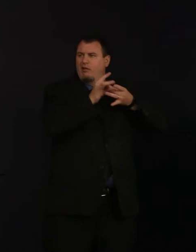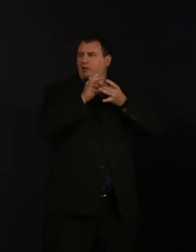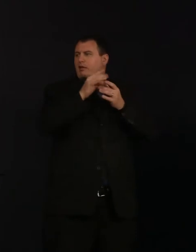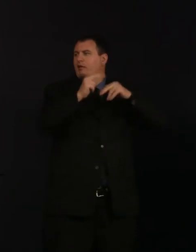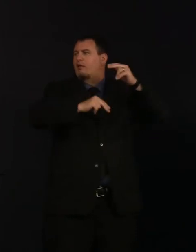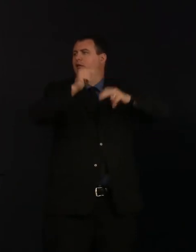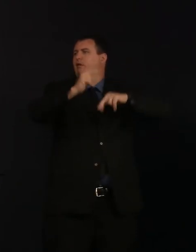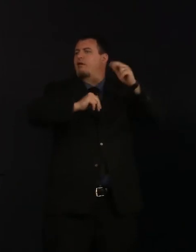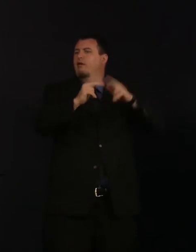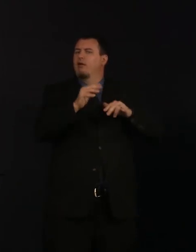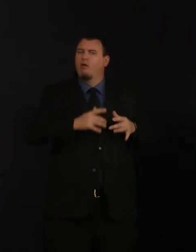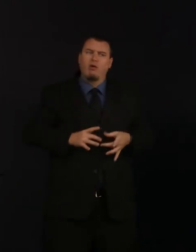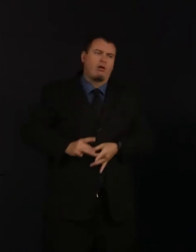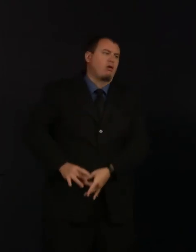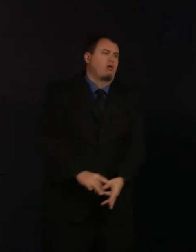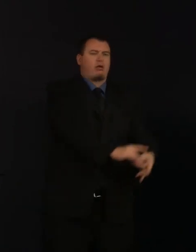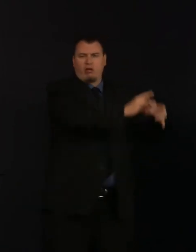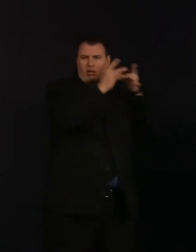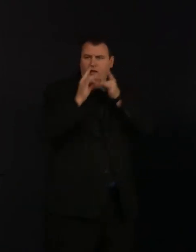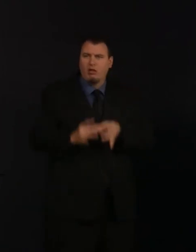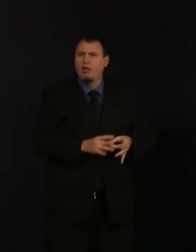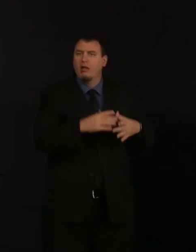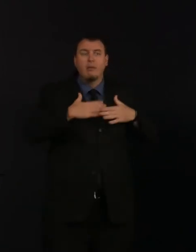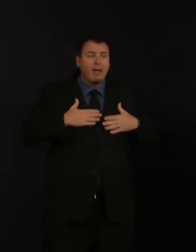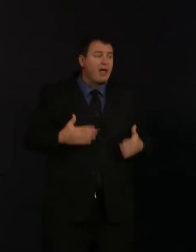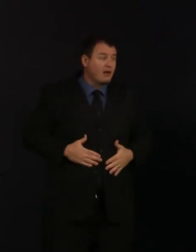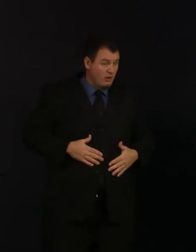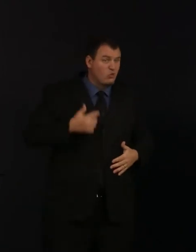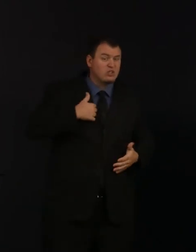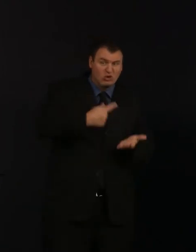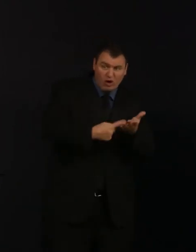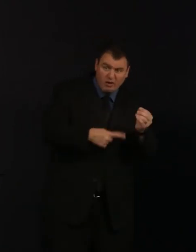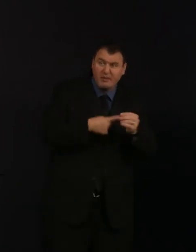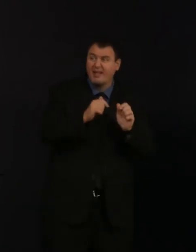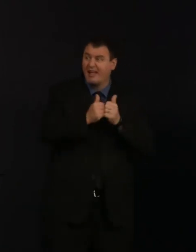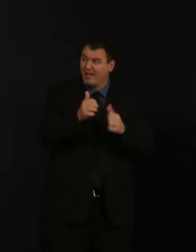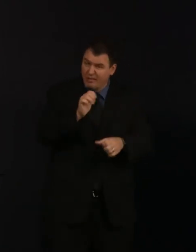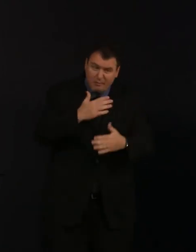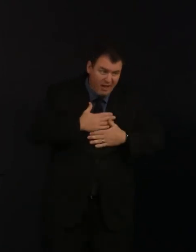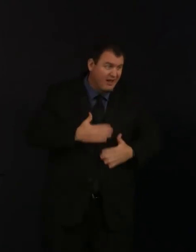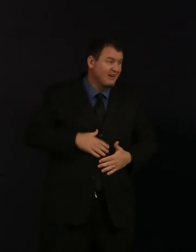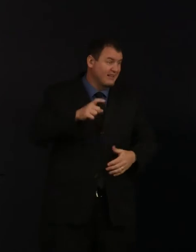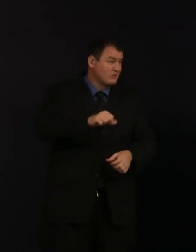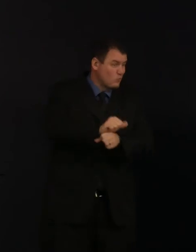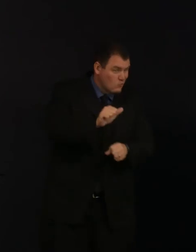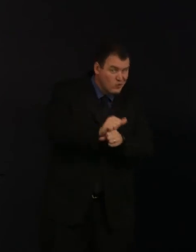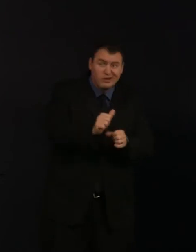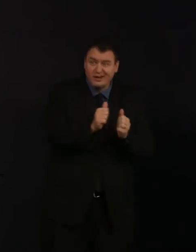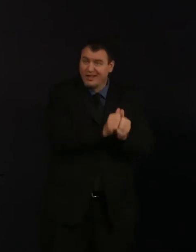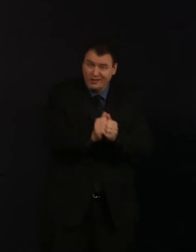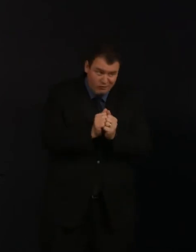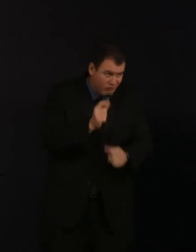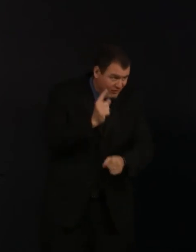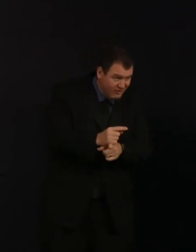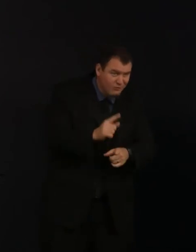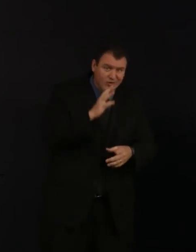Part of your body. Talking about how the body